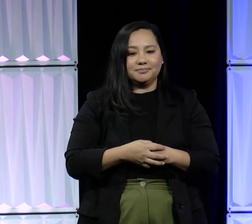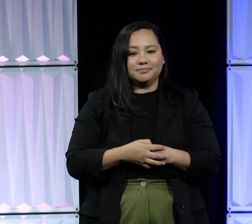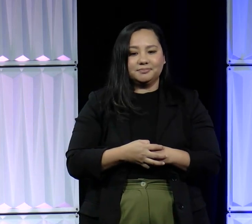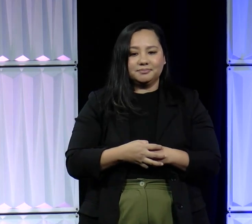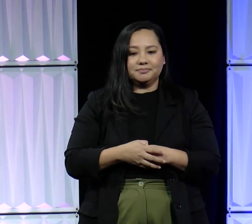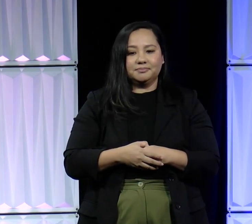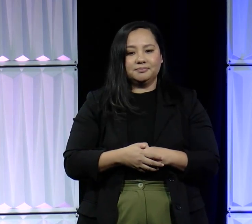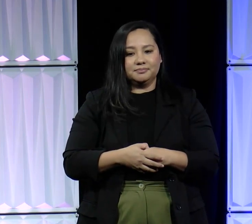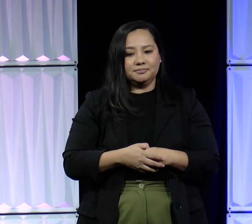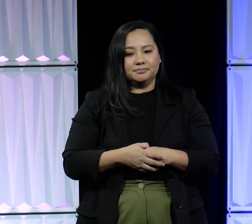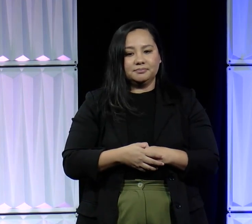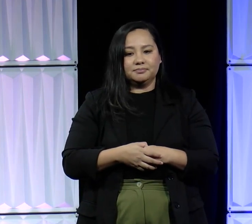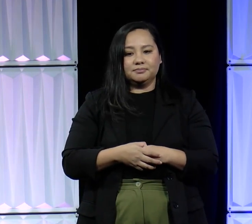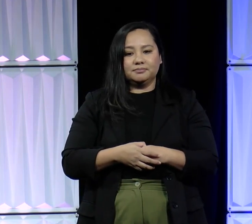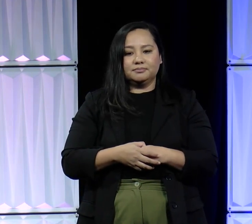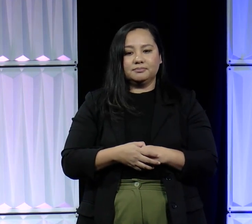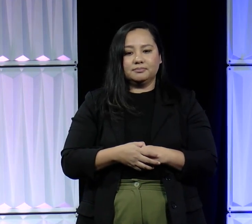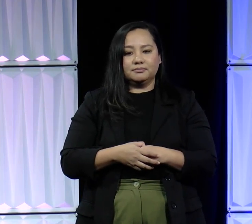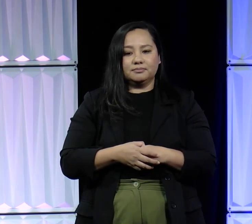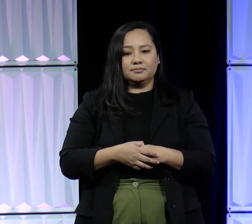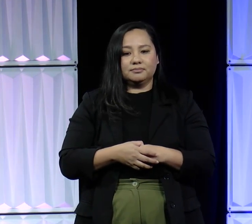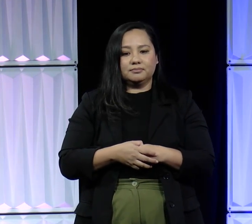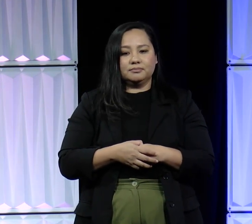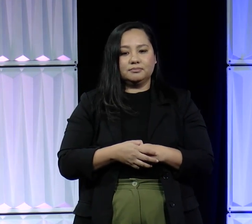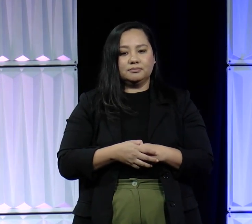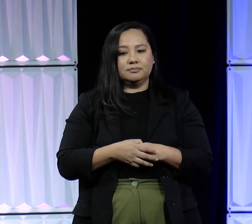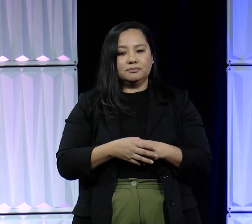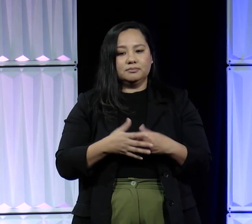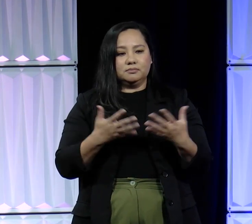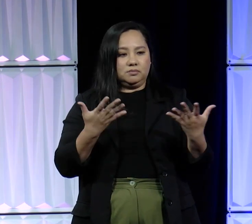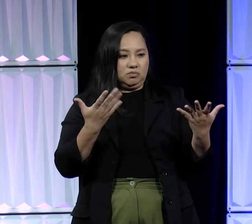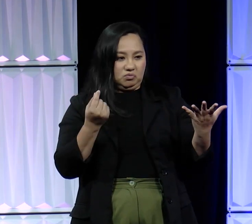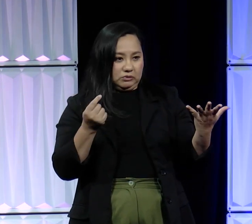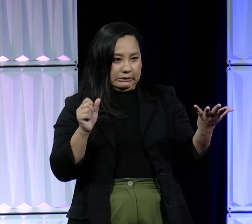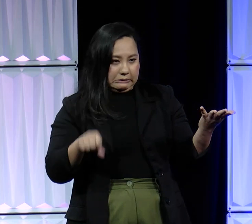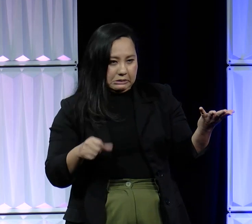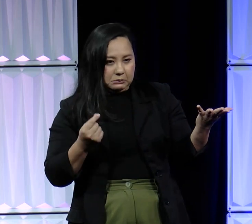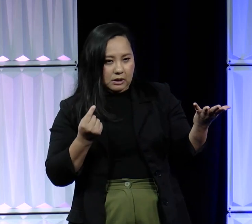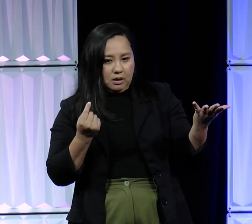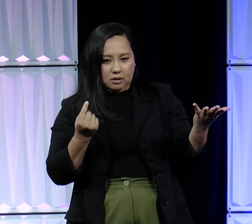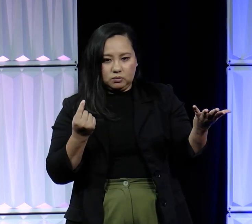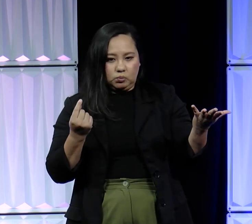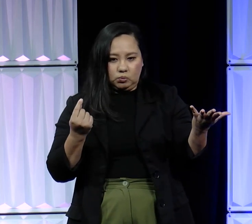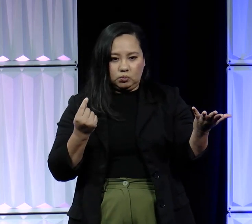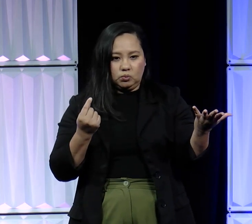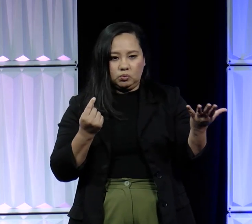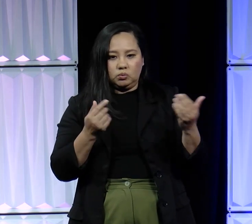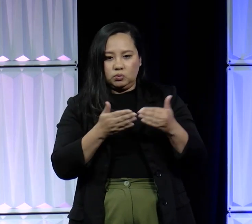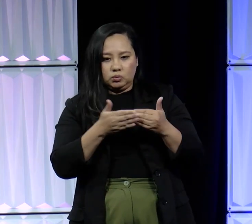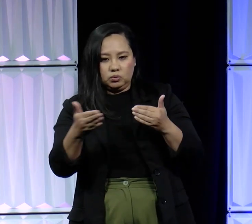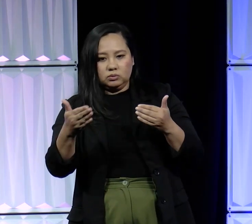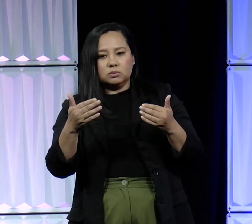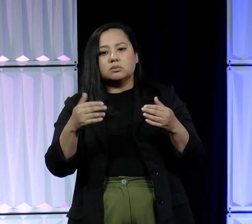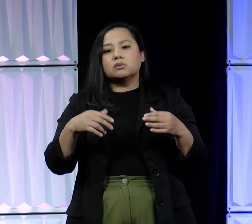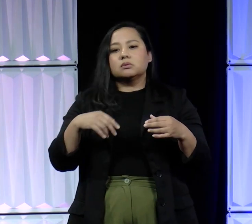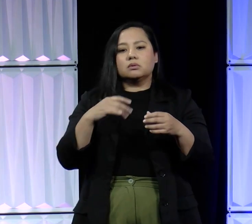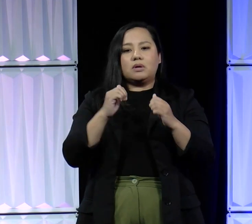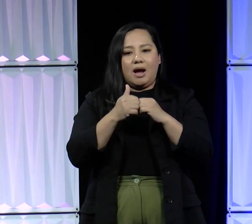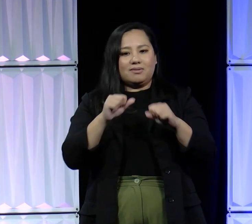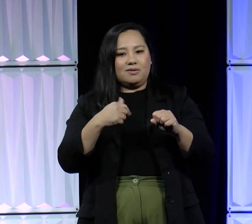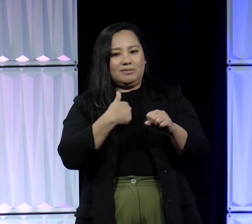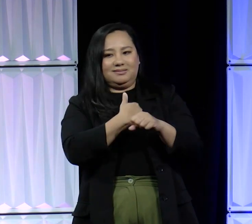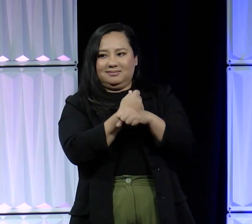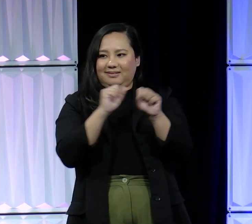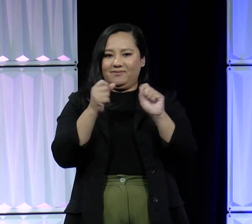And what could be? While some of us ask, how will we be safe from sexual violence without police and prisons? If we